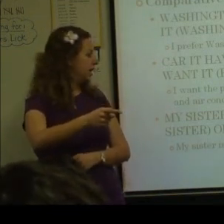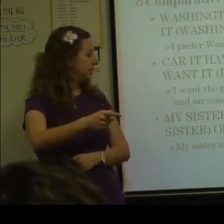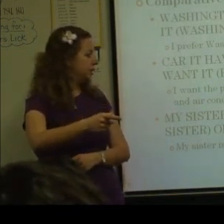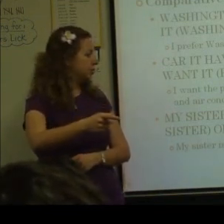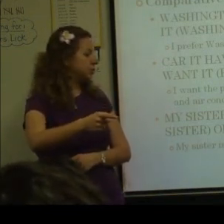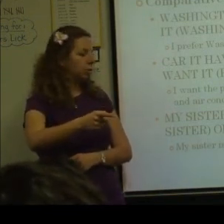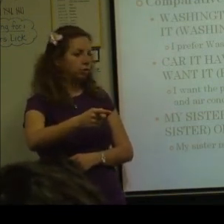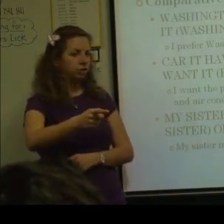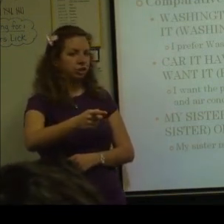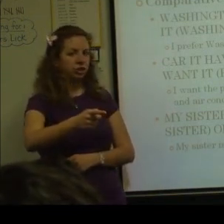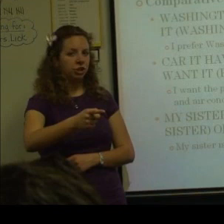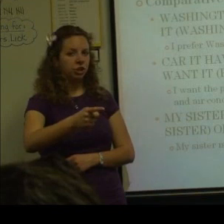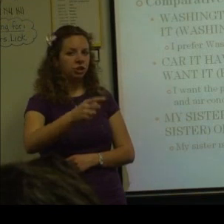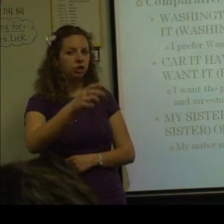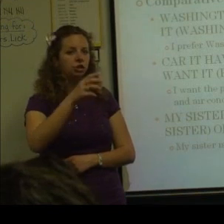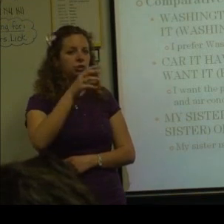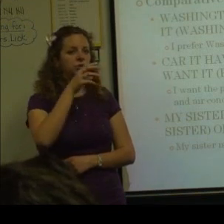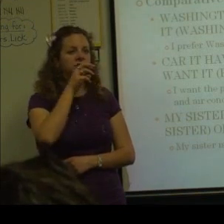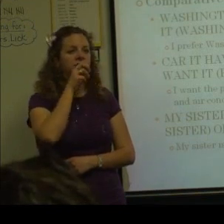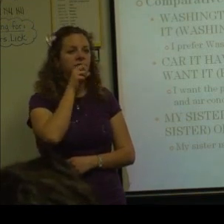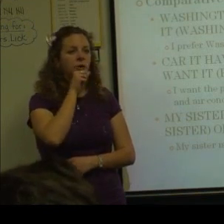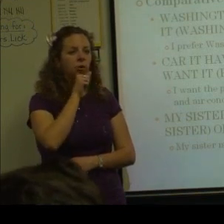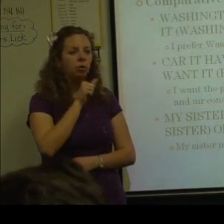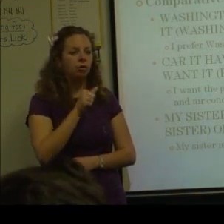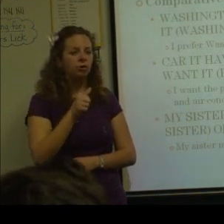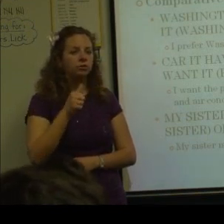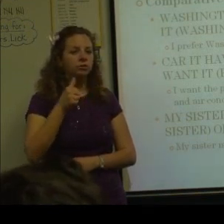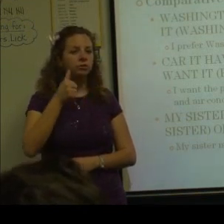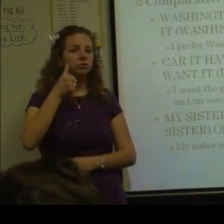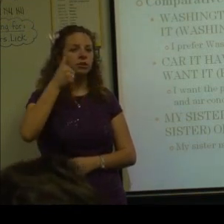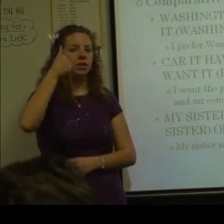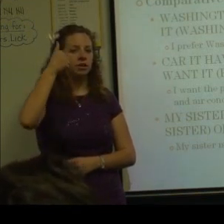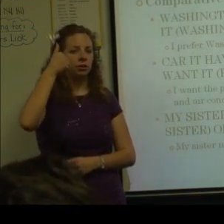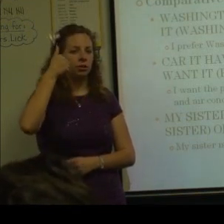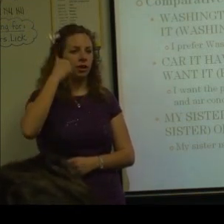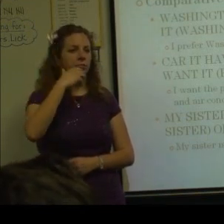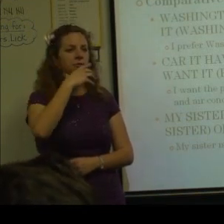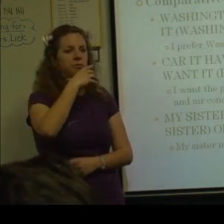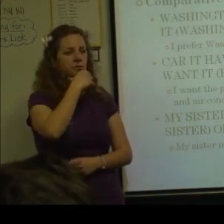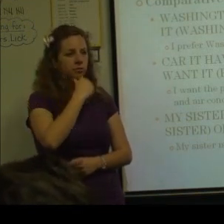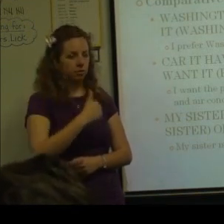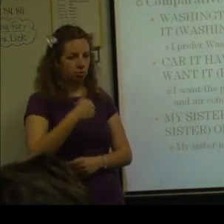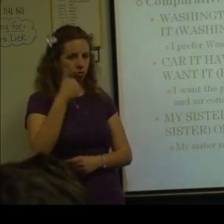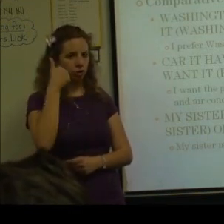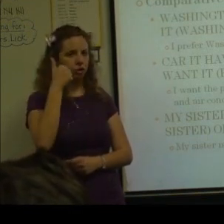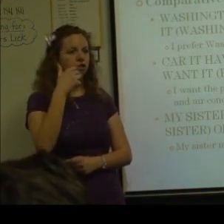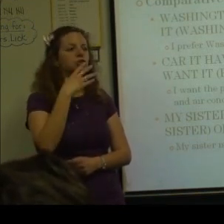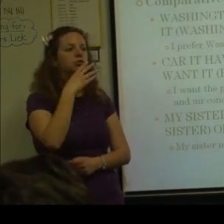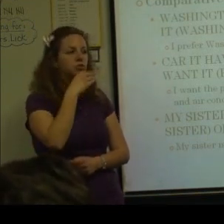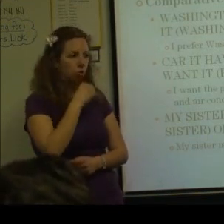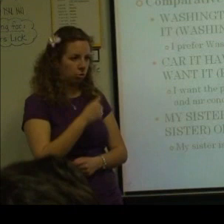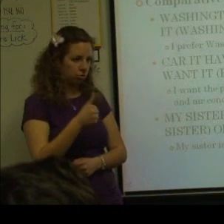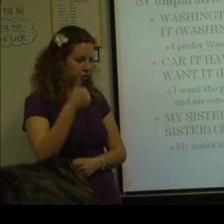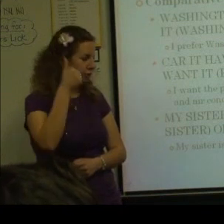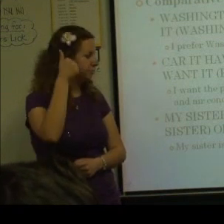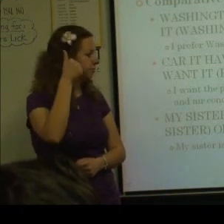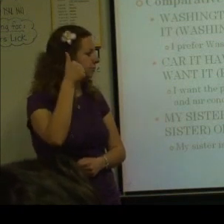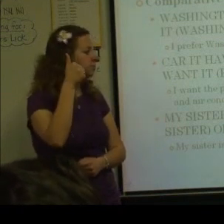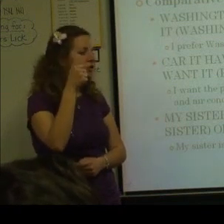and then what's older? So it's the same for old, and then going up. Older. Older.